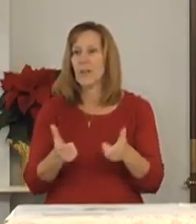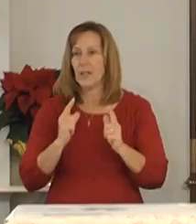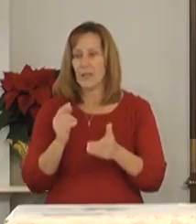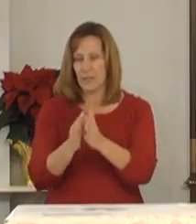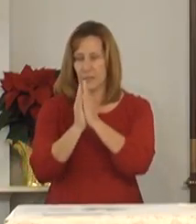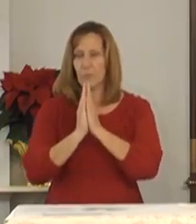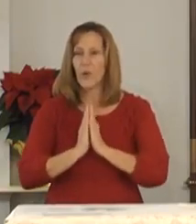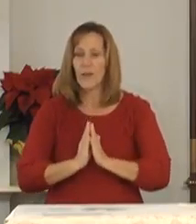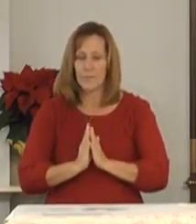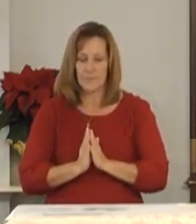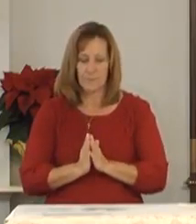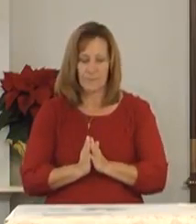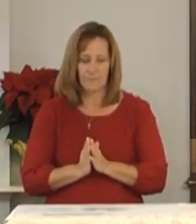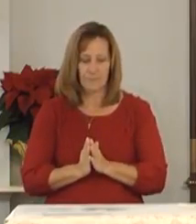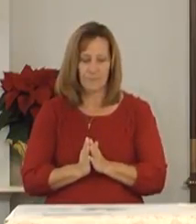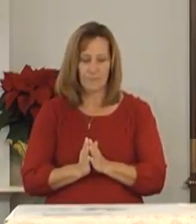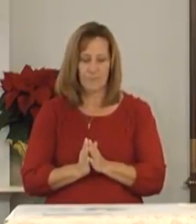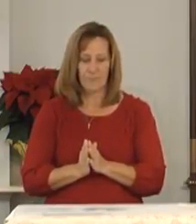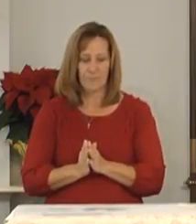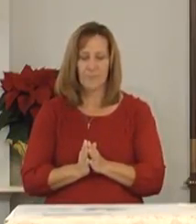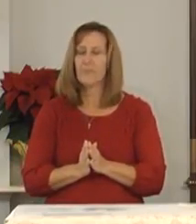Let us pray.